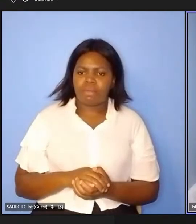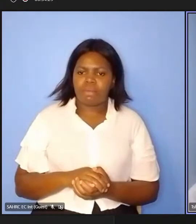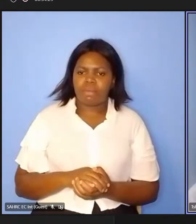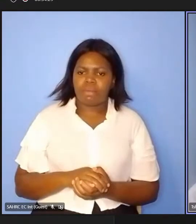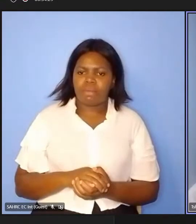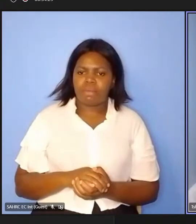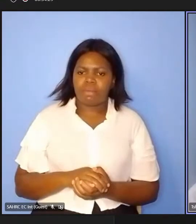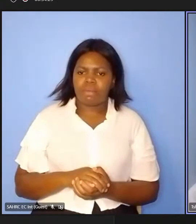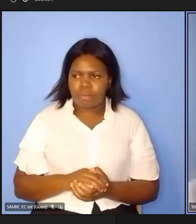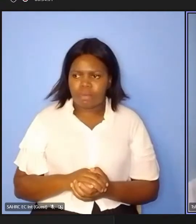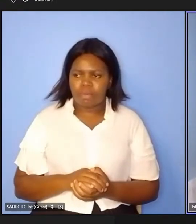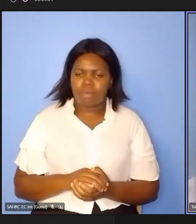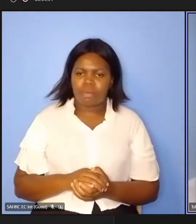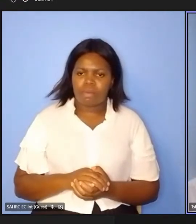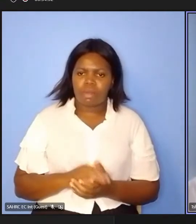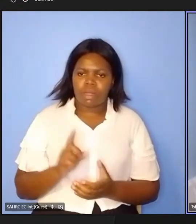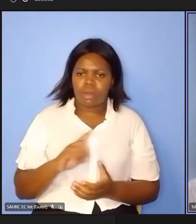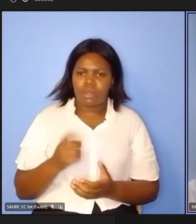didn't